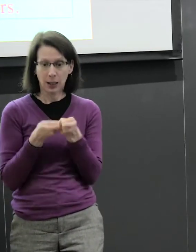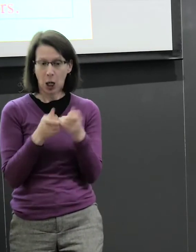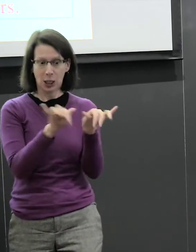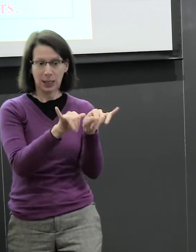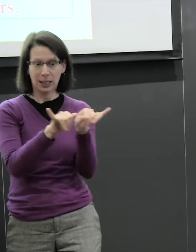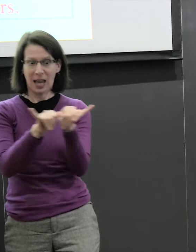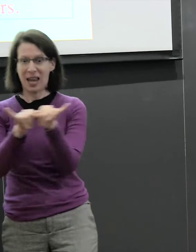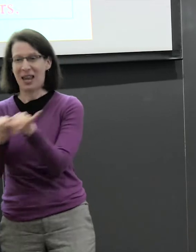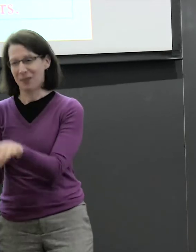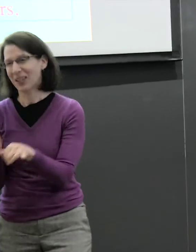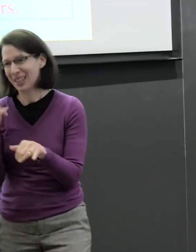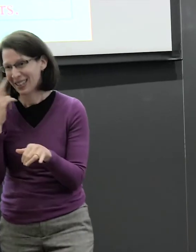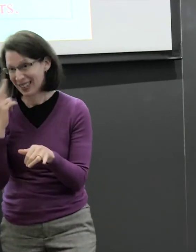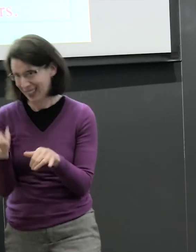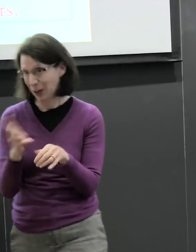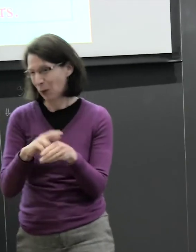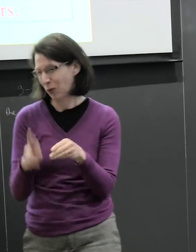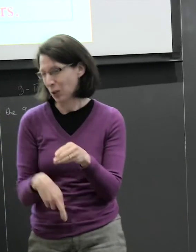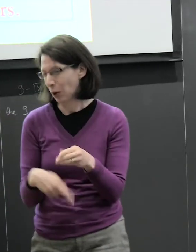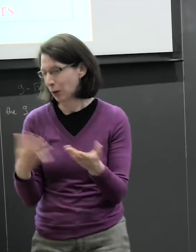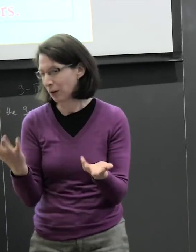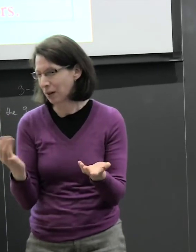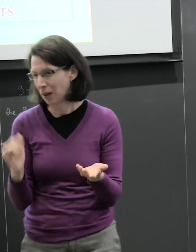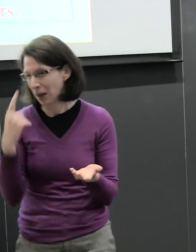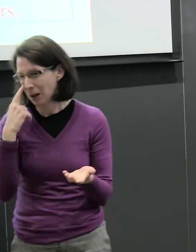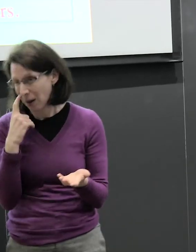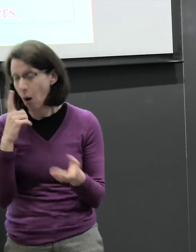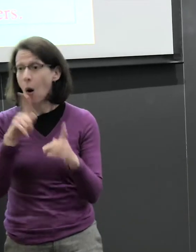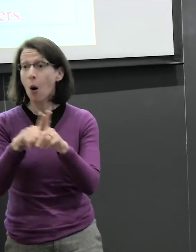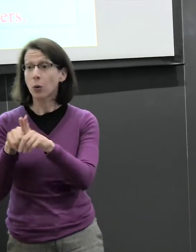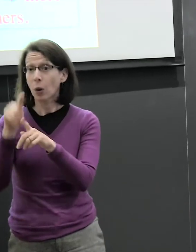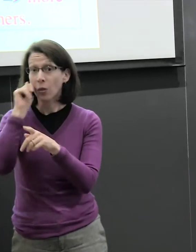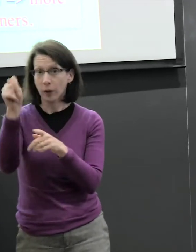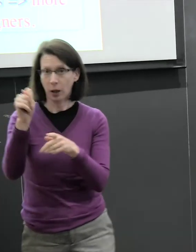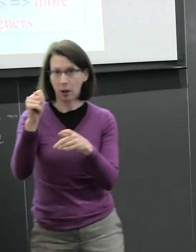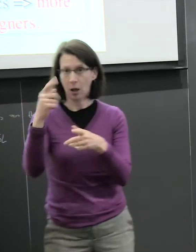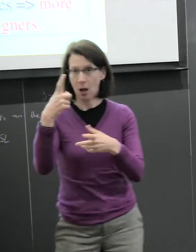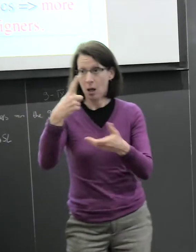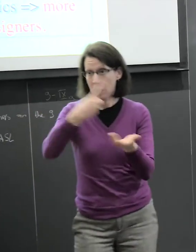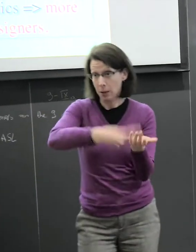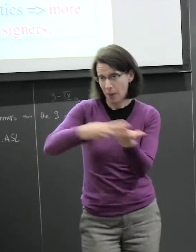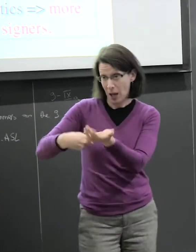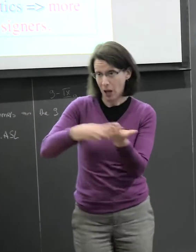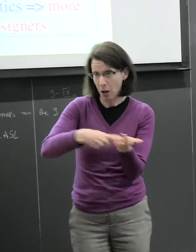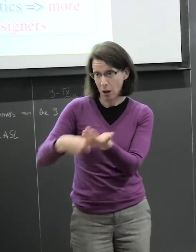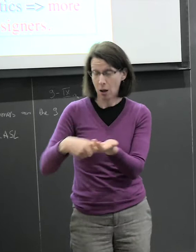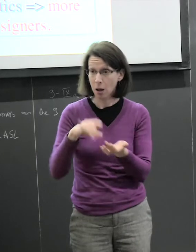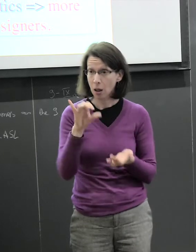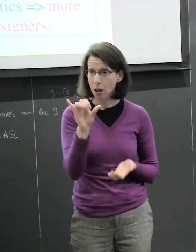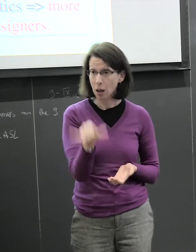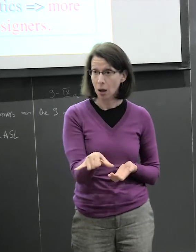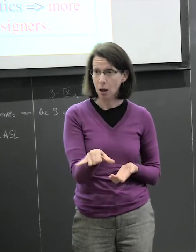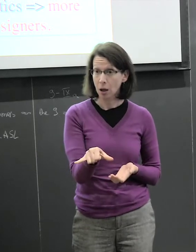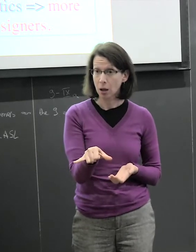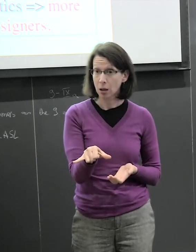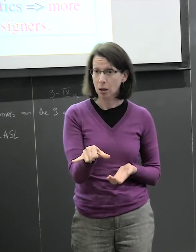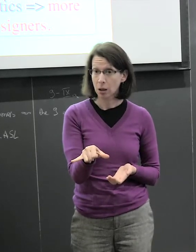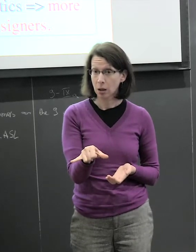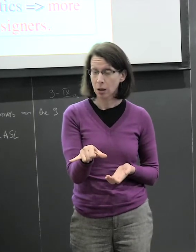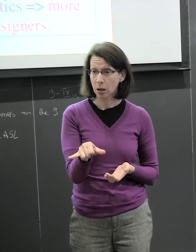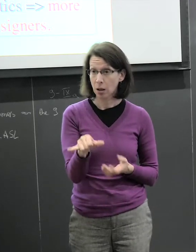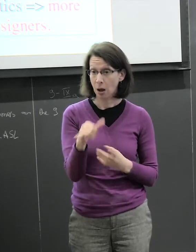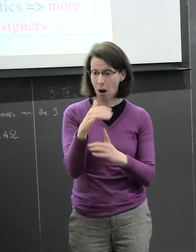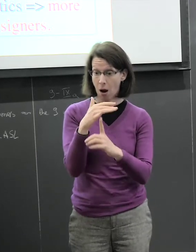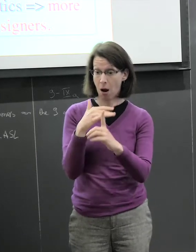same. And then there's the theoretical debate, which is whether this is the, you know, the